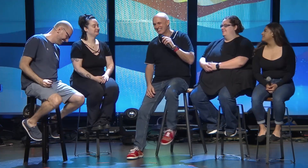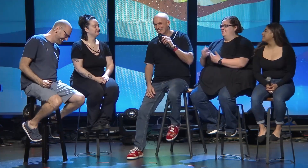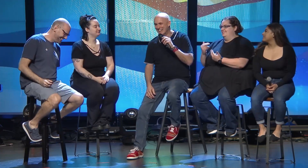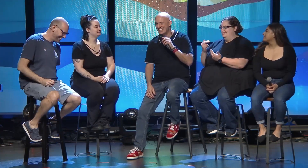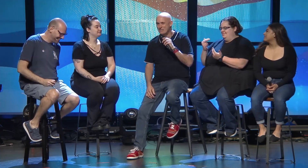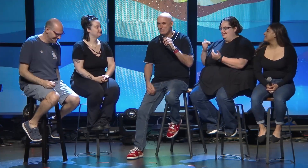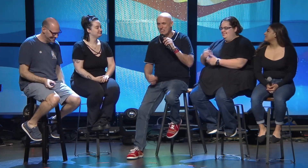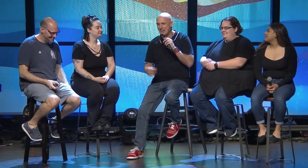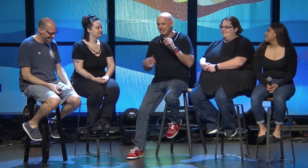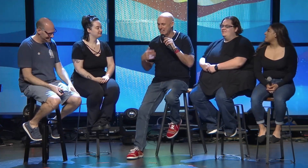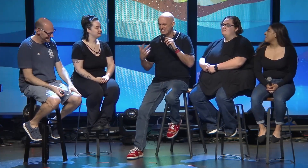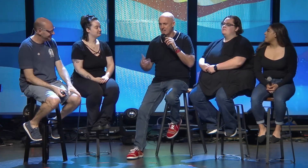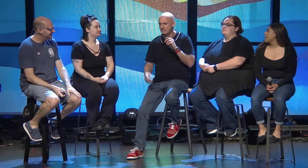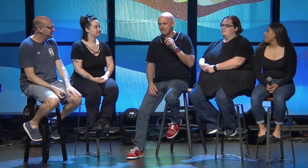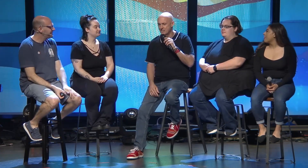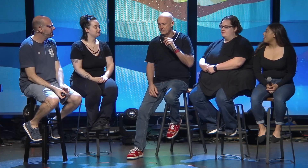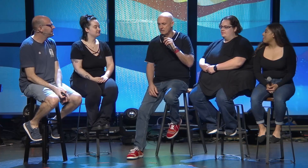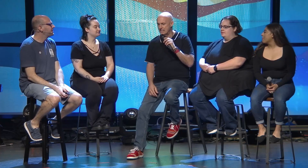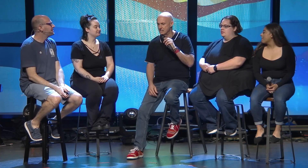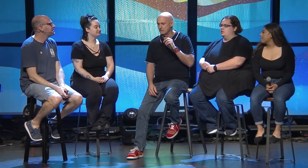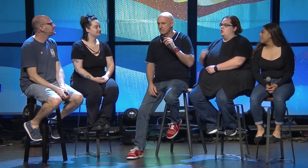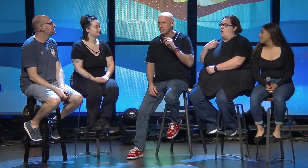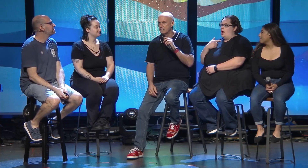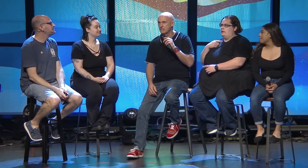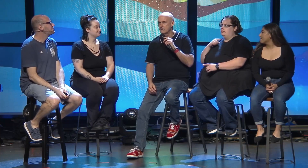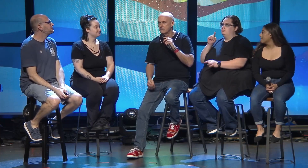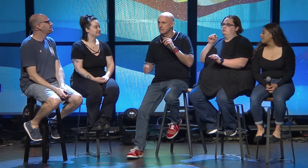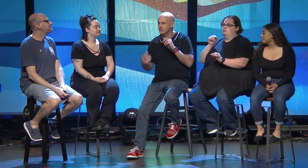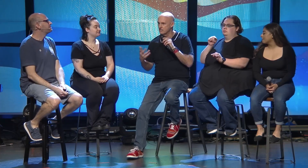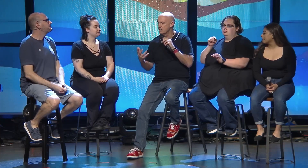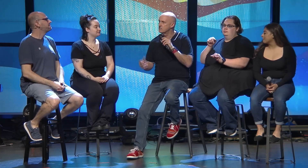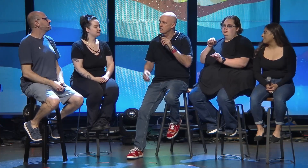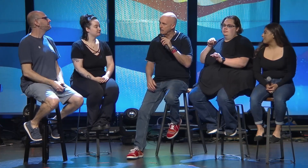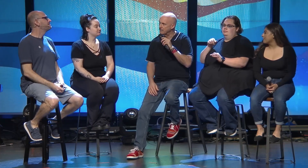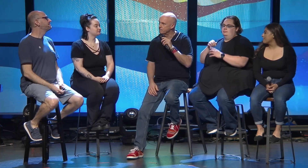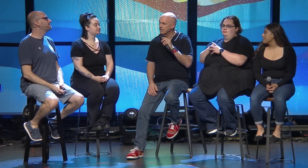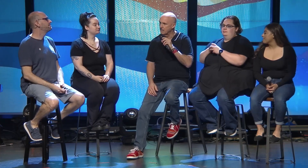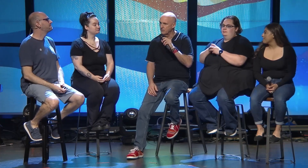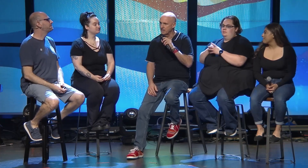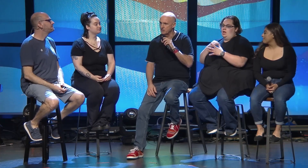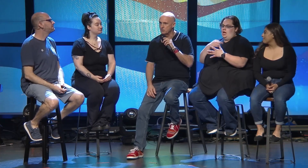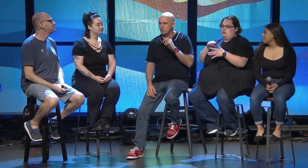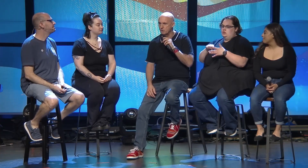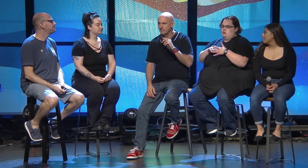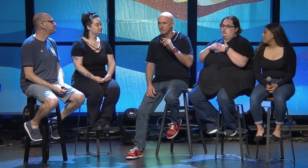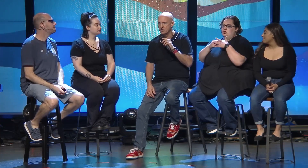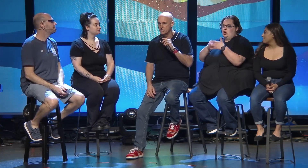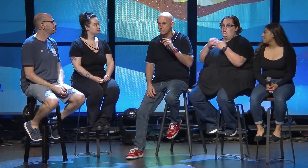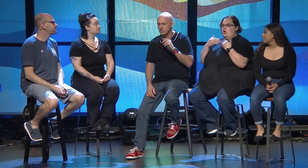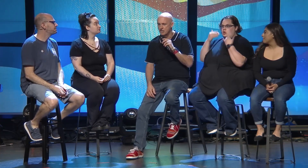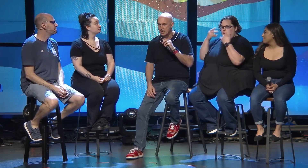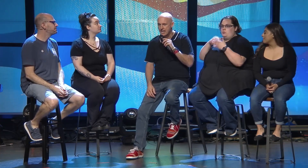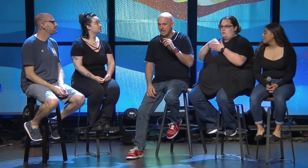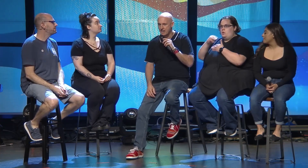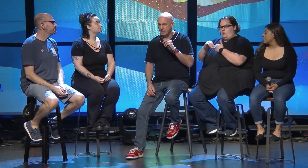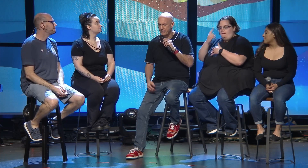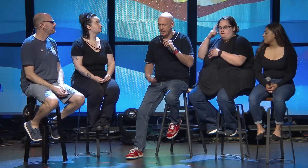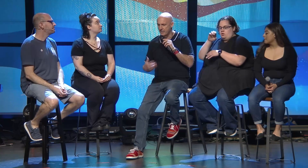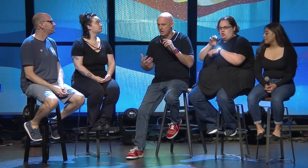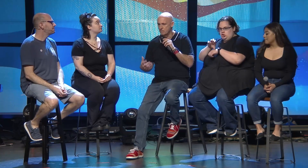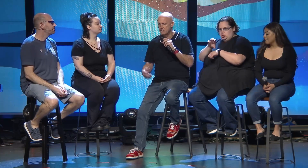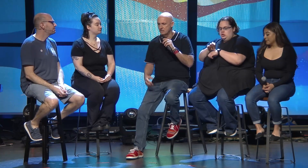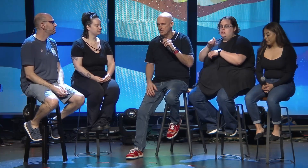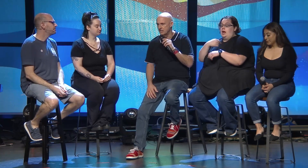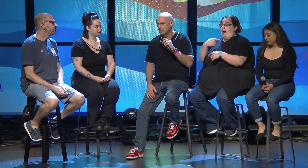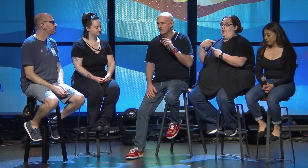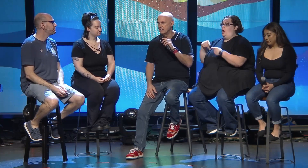And so I got downsized a few times, and I started subbing, and I ran a youth program for a church. And then I